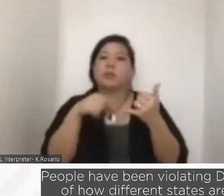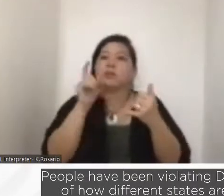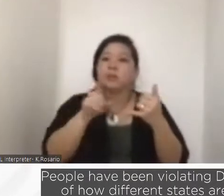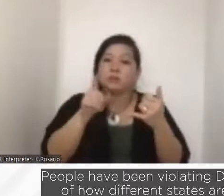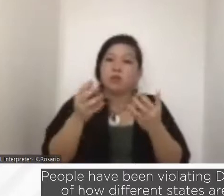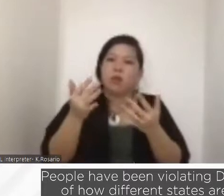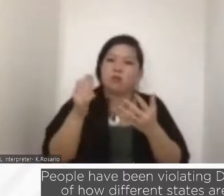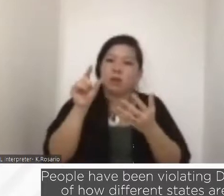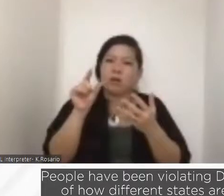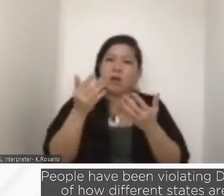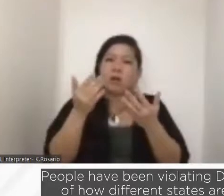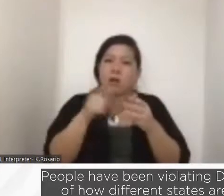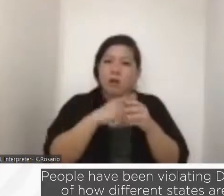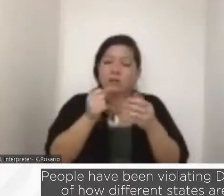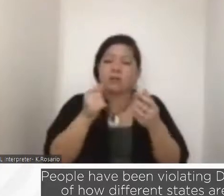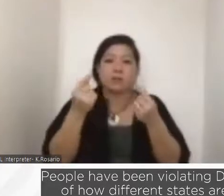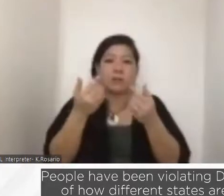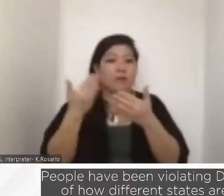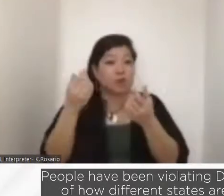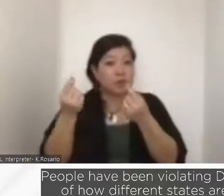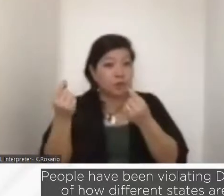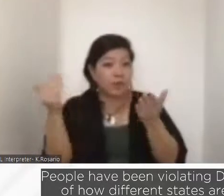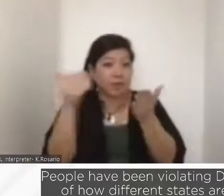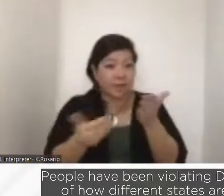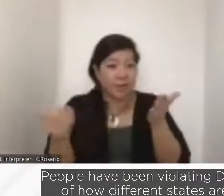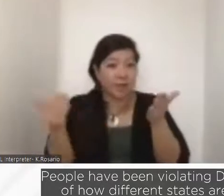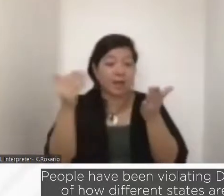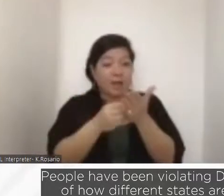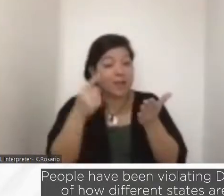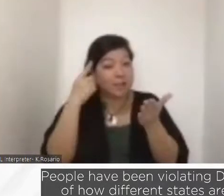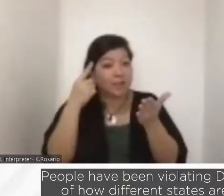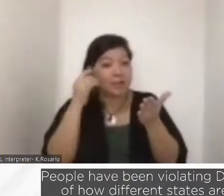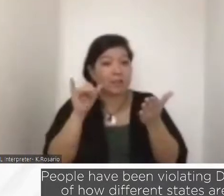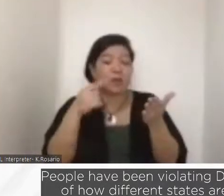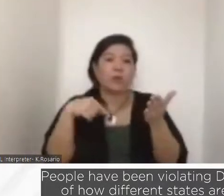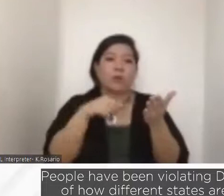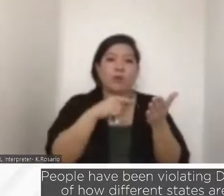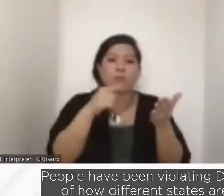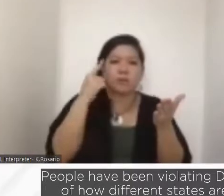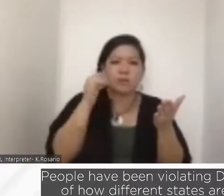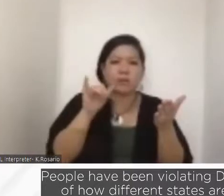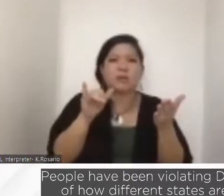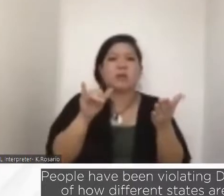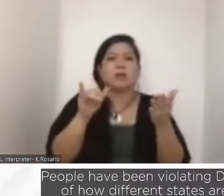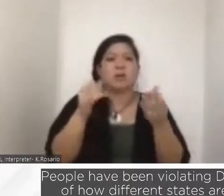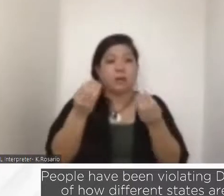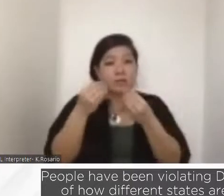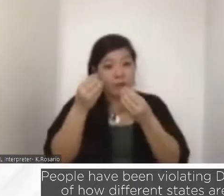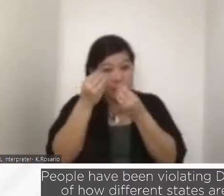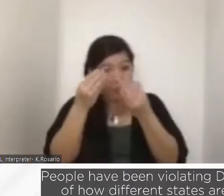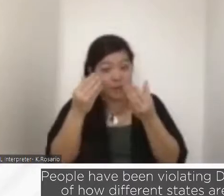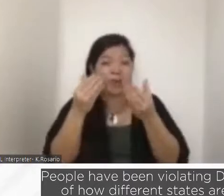longer. You did it before and you can do it again. And I think if we appeal to people in that way and give them the information and help them understand